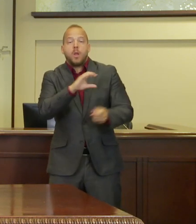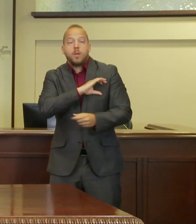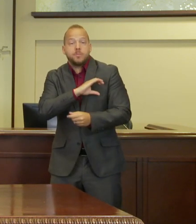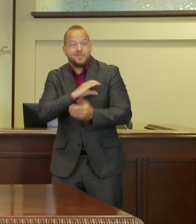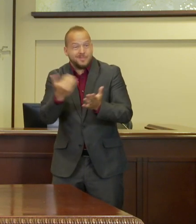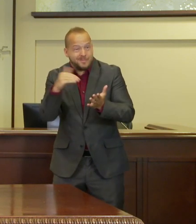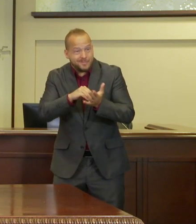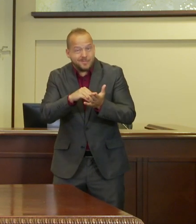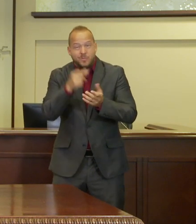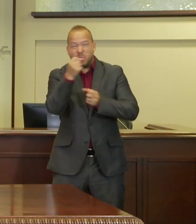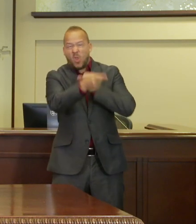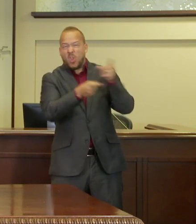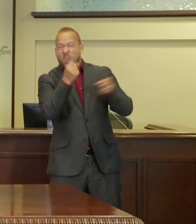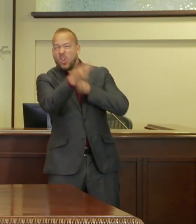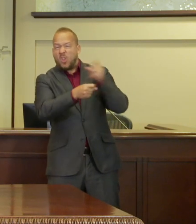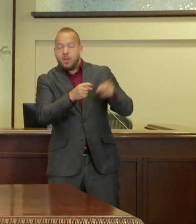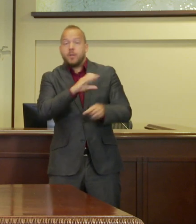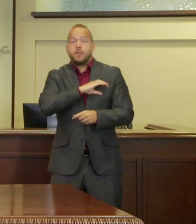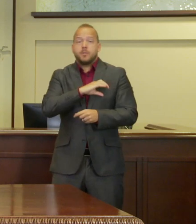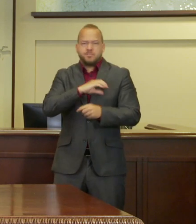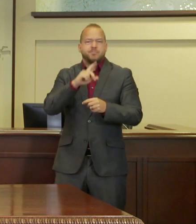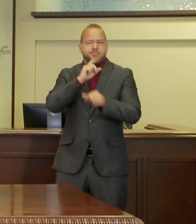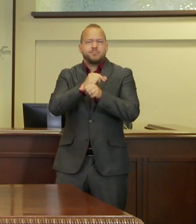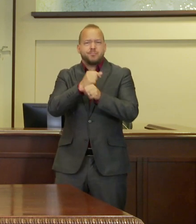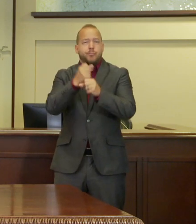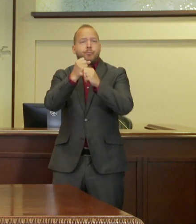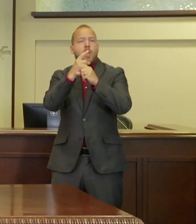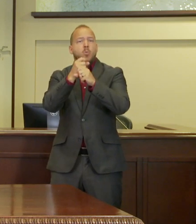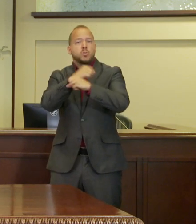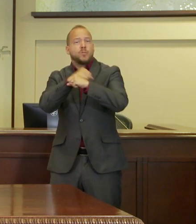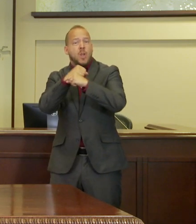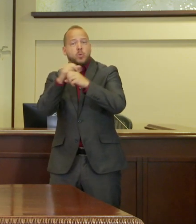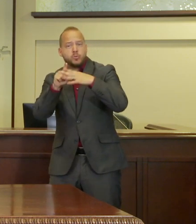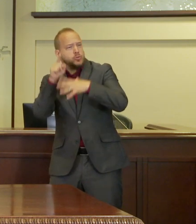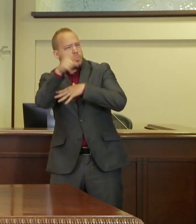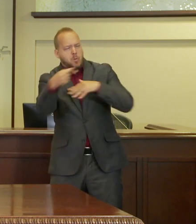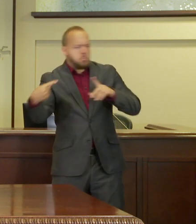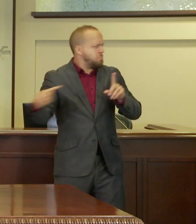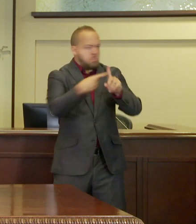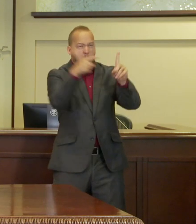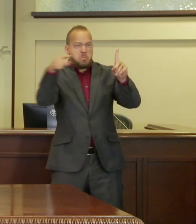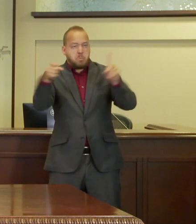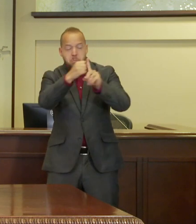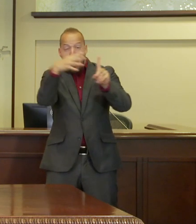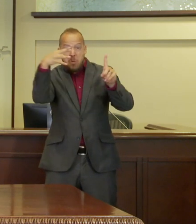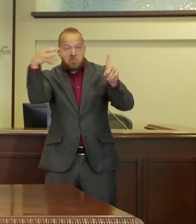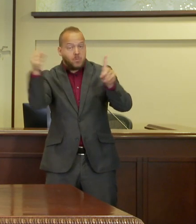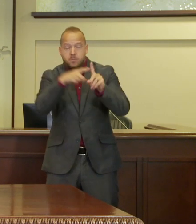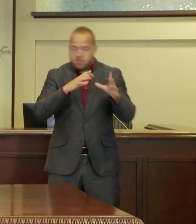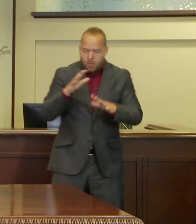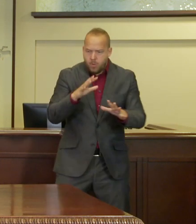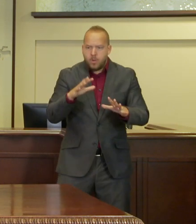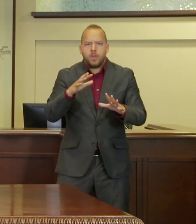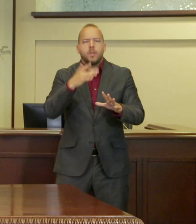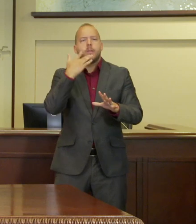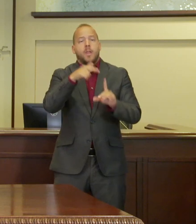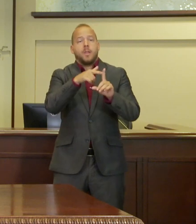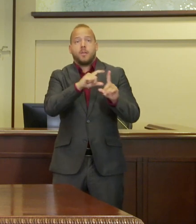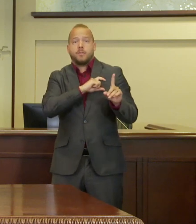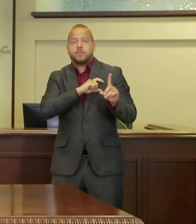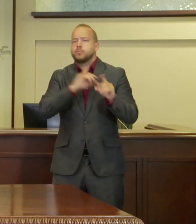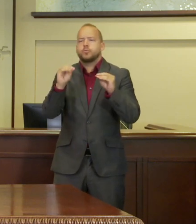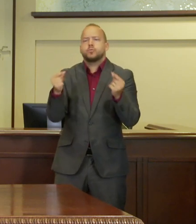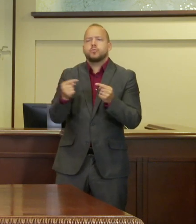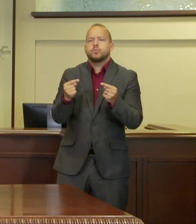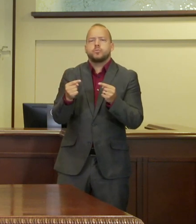officer hit with fireworks. Fortunately, that officer was able to avoid injuries. At this point, a civil disturbance